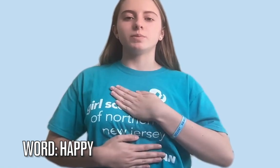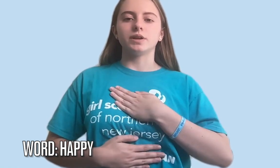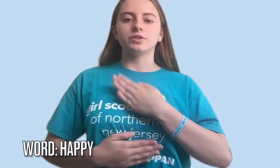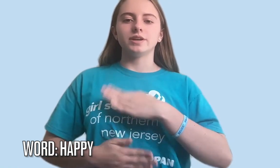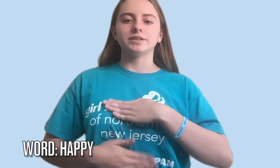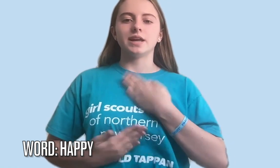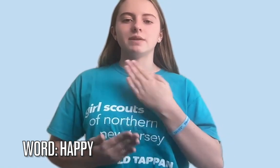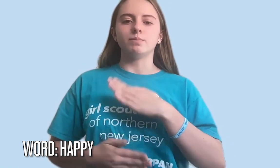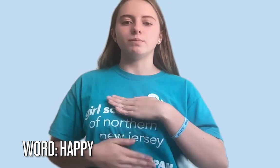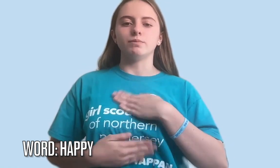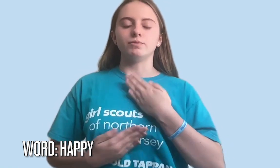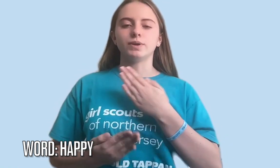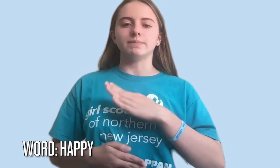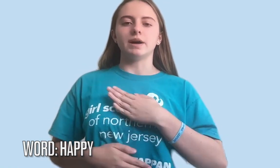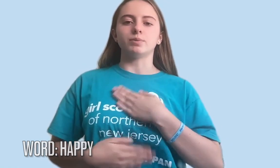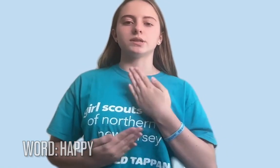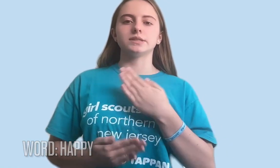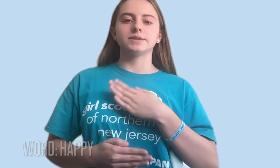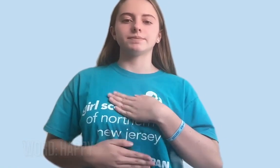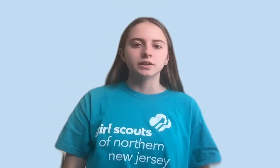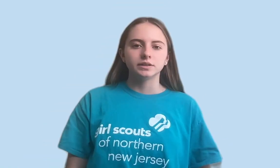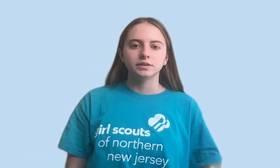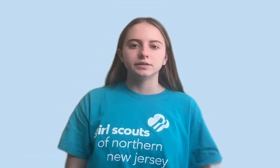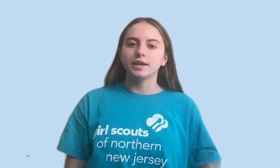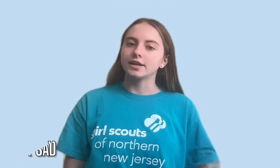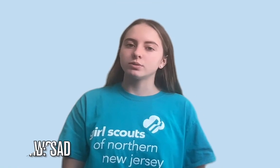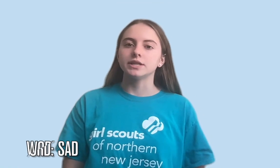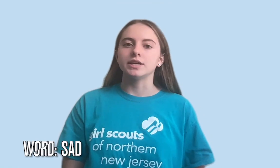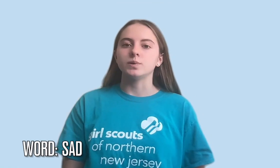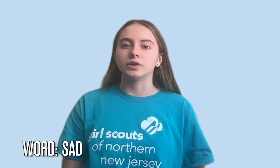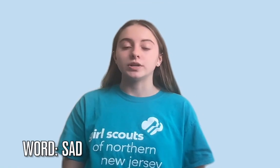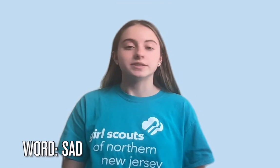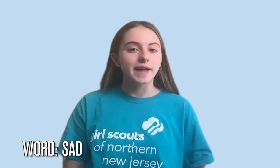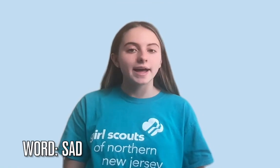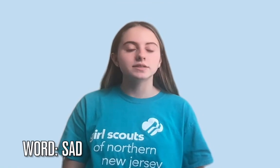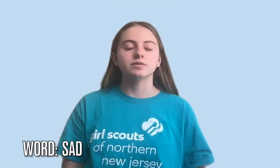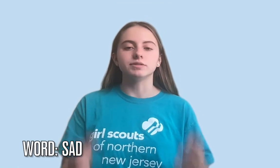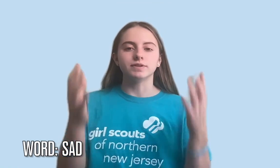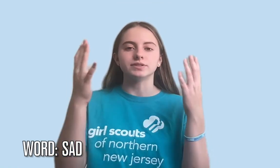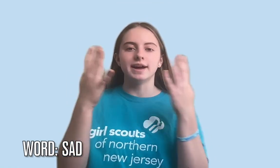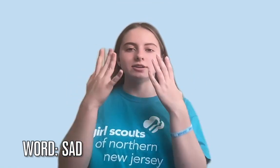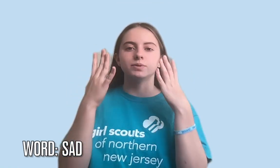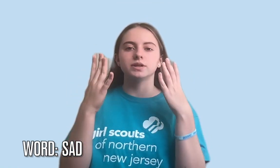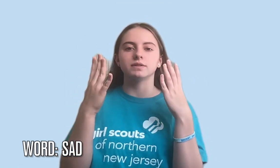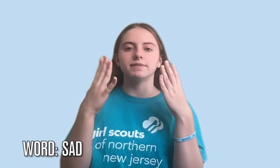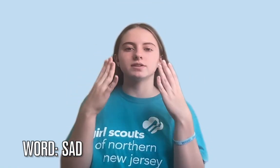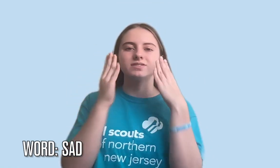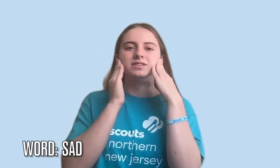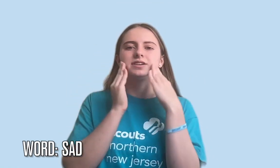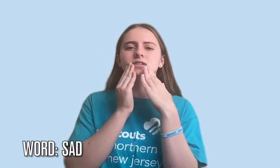on your chest, and bring them upwards. The next word that you can learn is sad. So for sad, you'll put your fingers near your